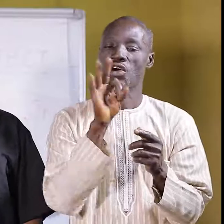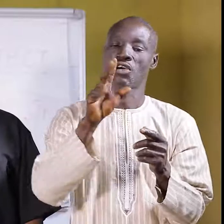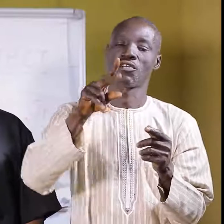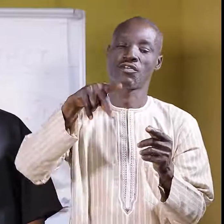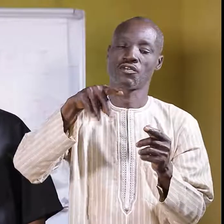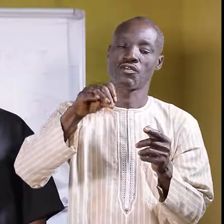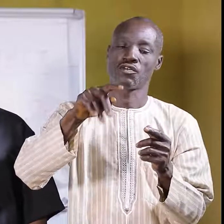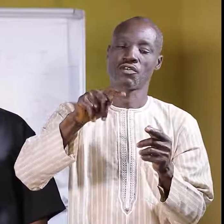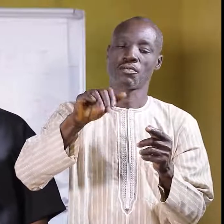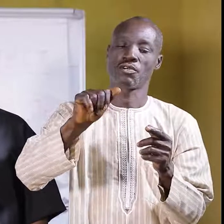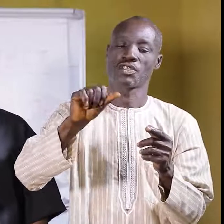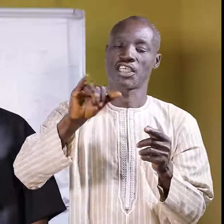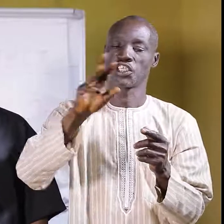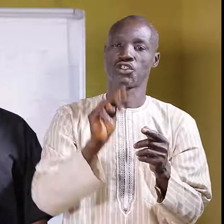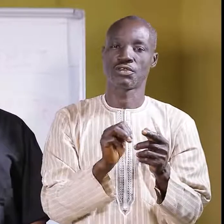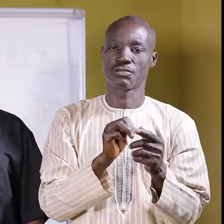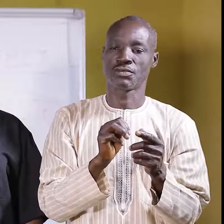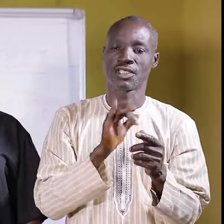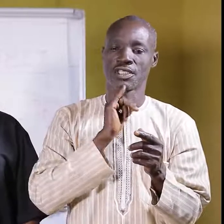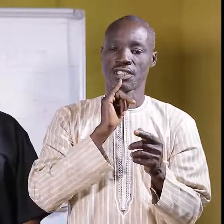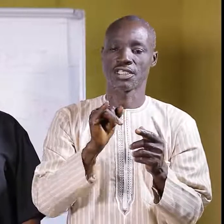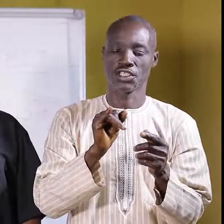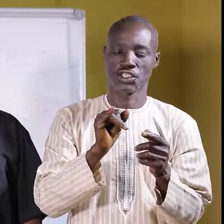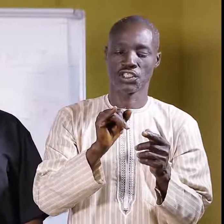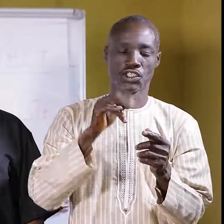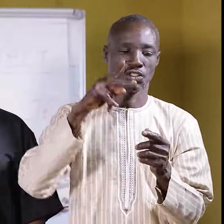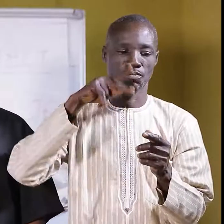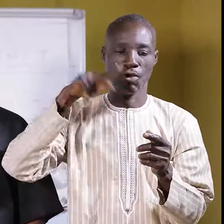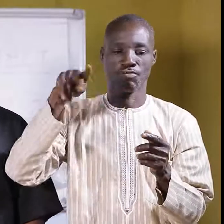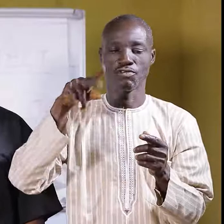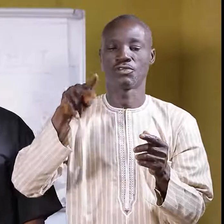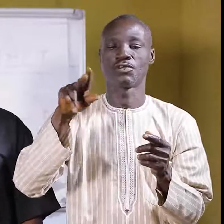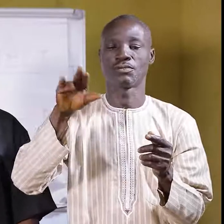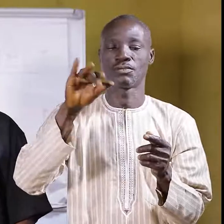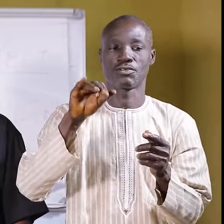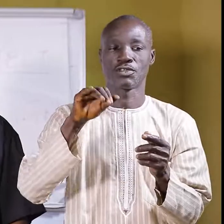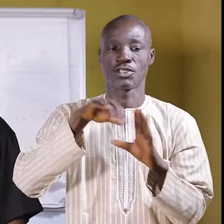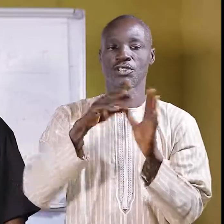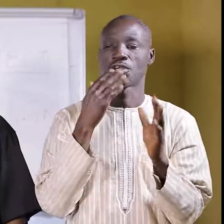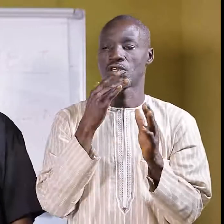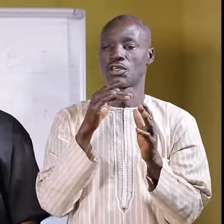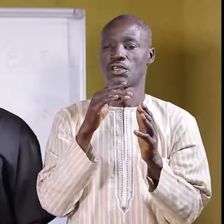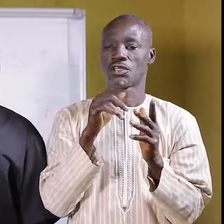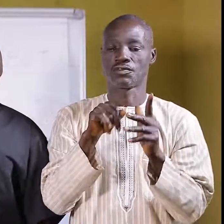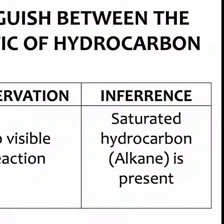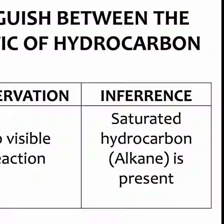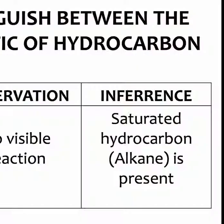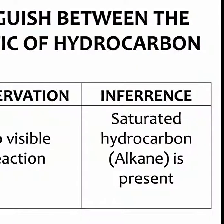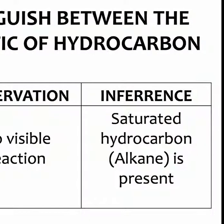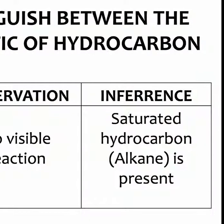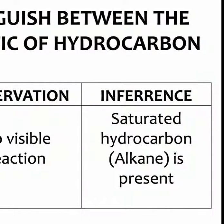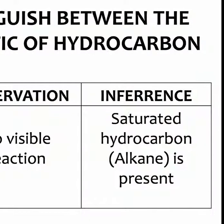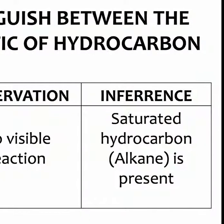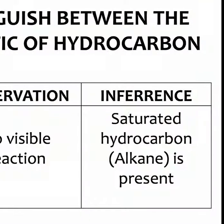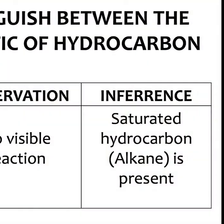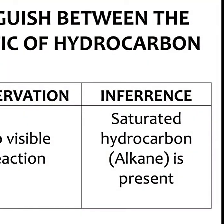potassium tetraoxomanganate 7 is purple in color. To start with, you can look at the table. You